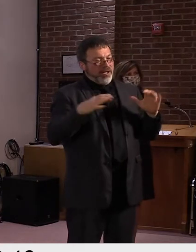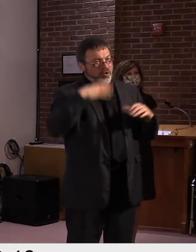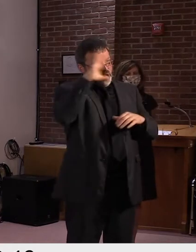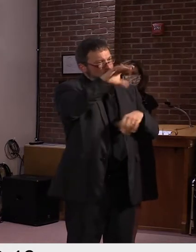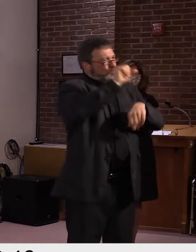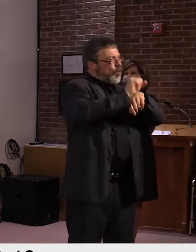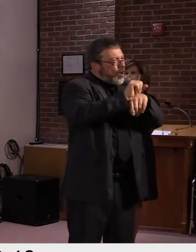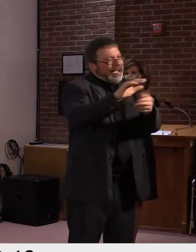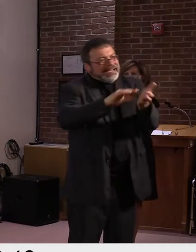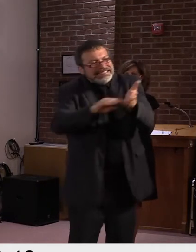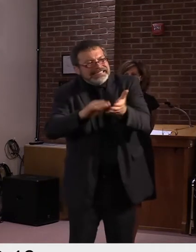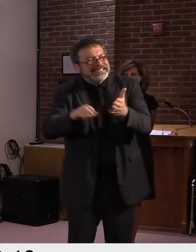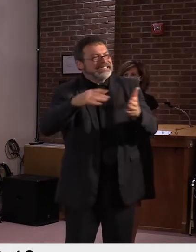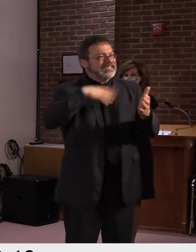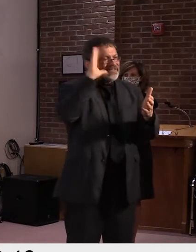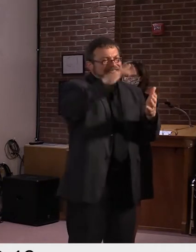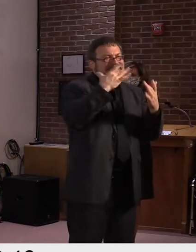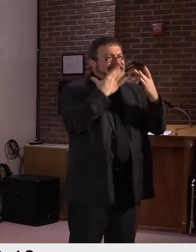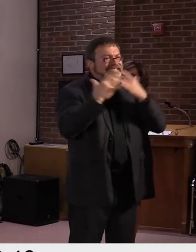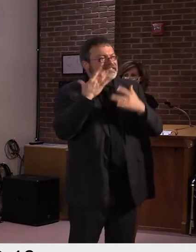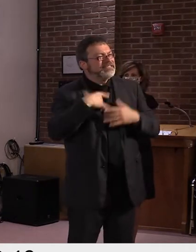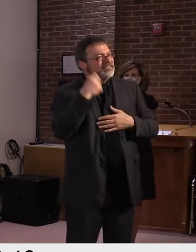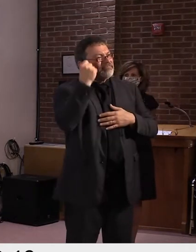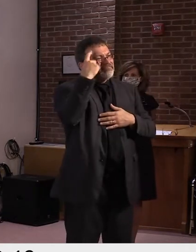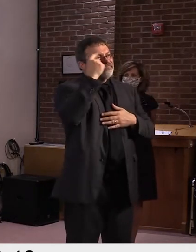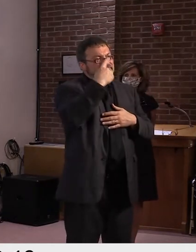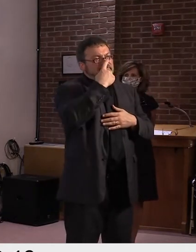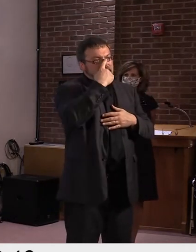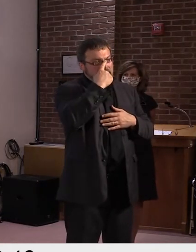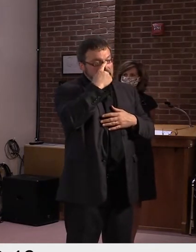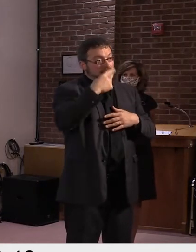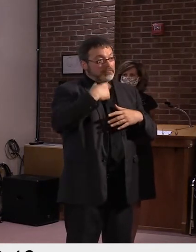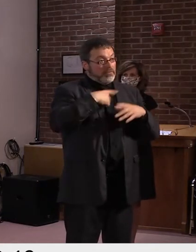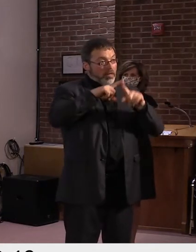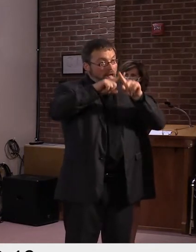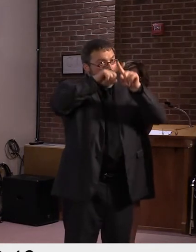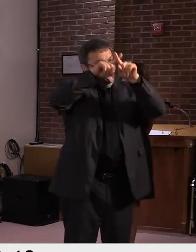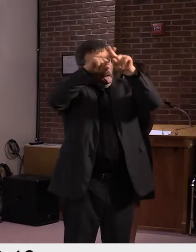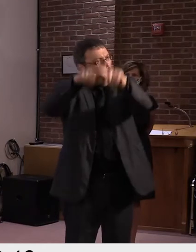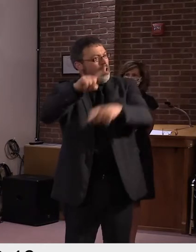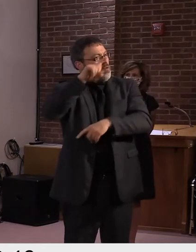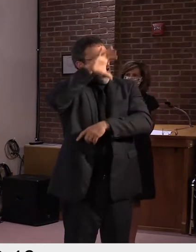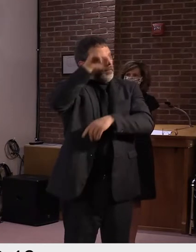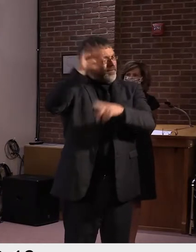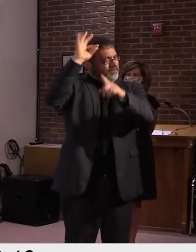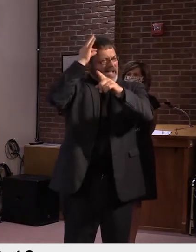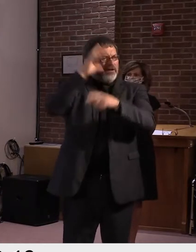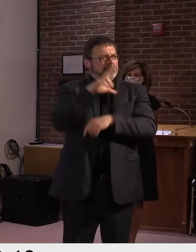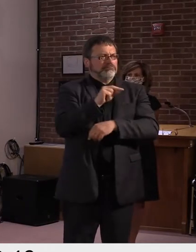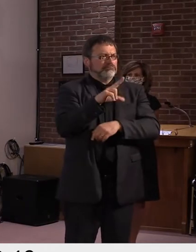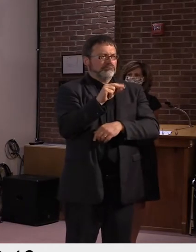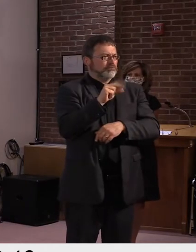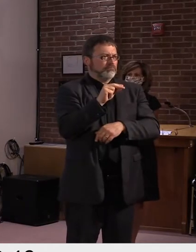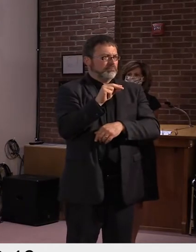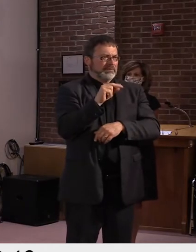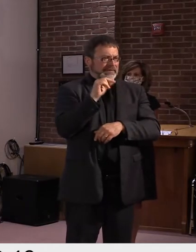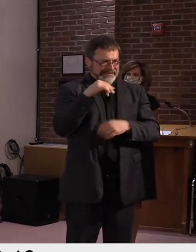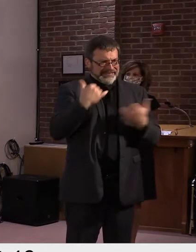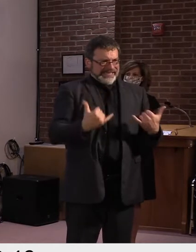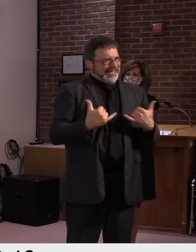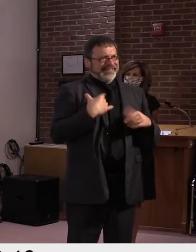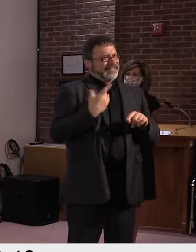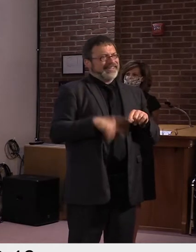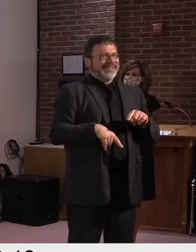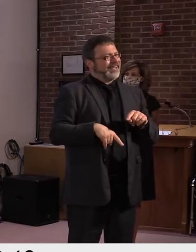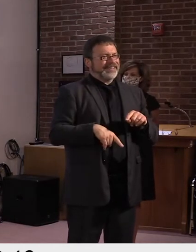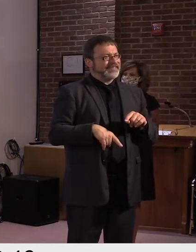I'm not sure that we should rely on the feds, at least in the short term, because they're going on break fairly